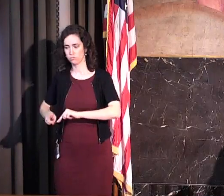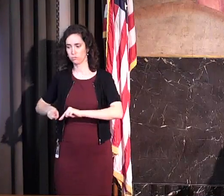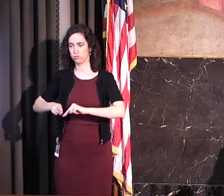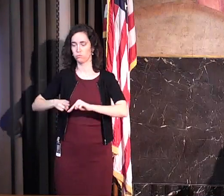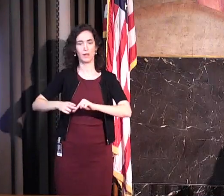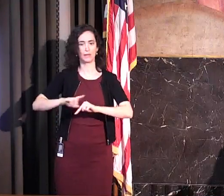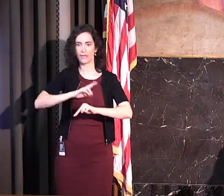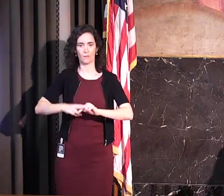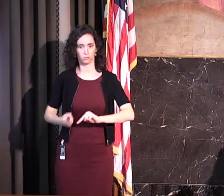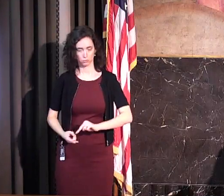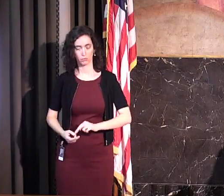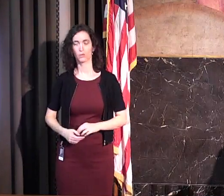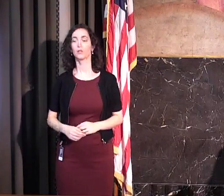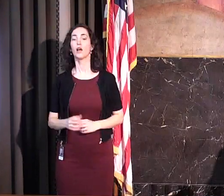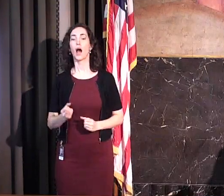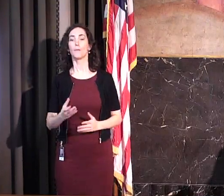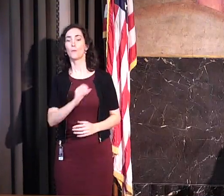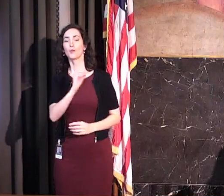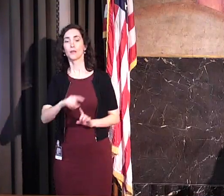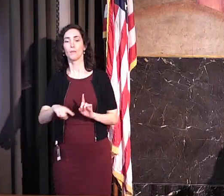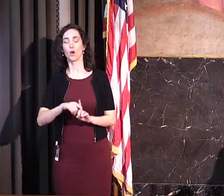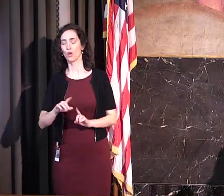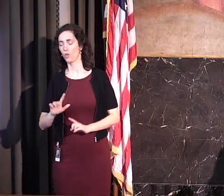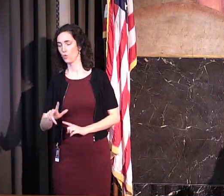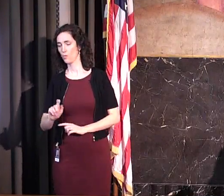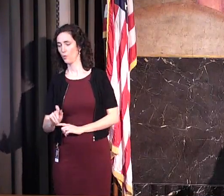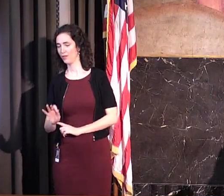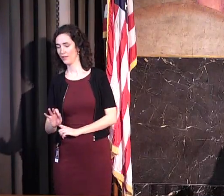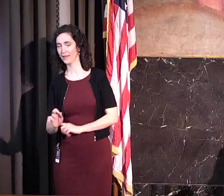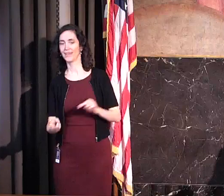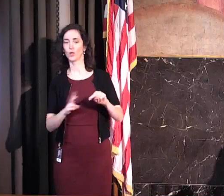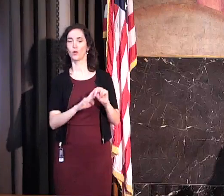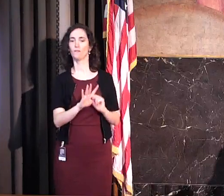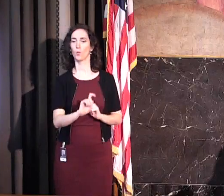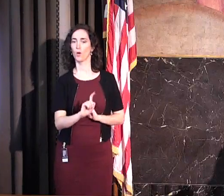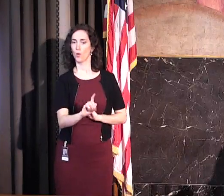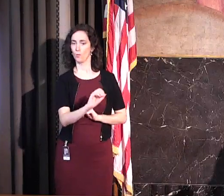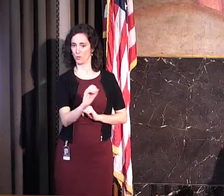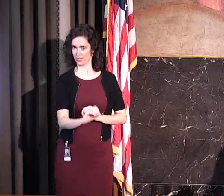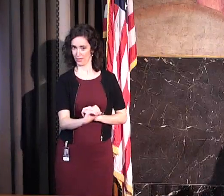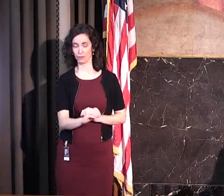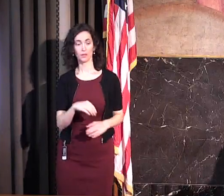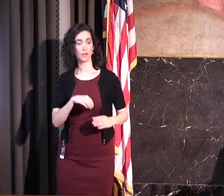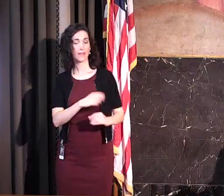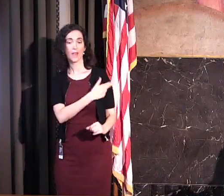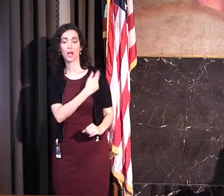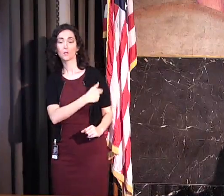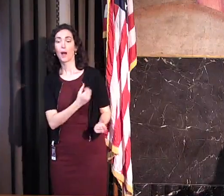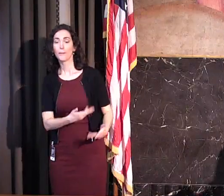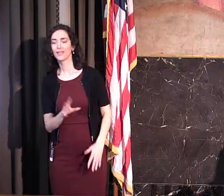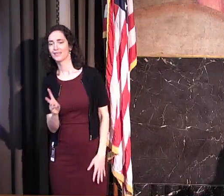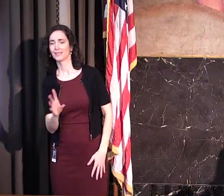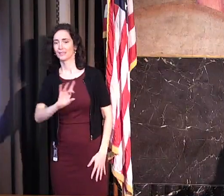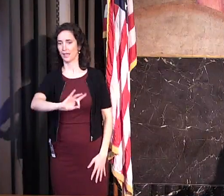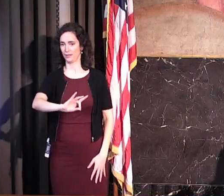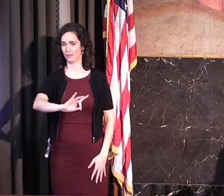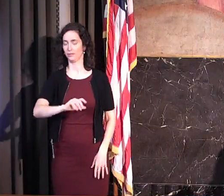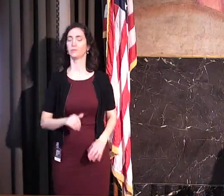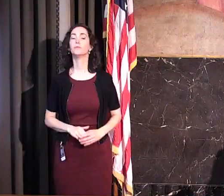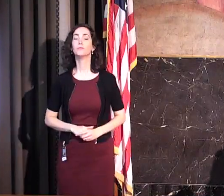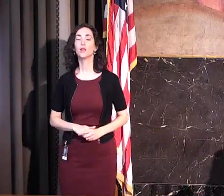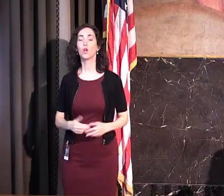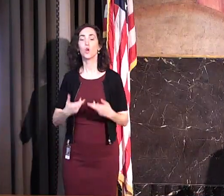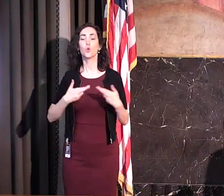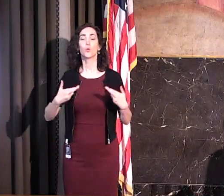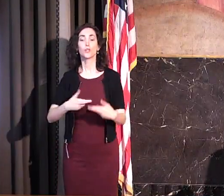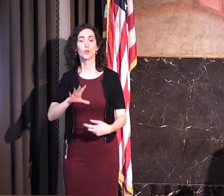consistently. Percent positivity went up from 3.9 to 4.1%. There are 68 patients hospitalized. In